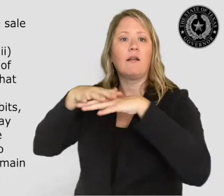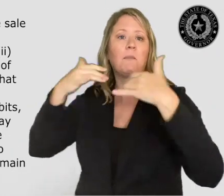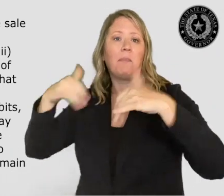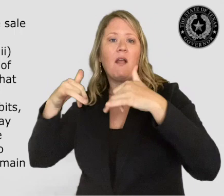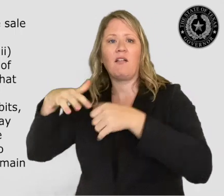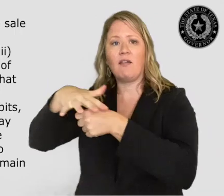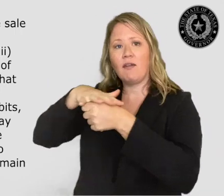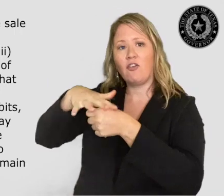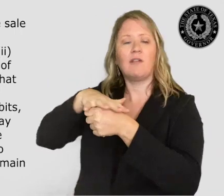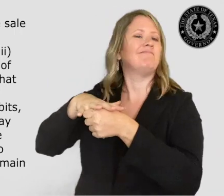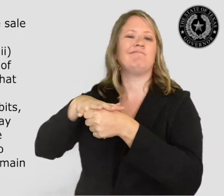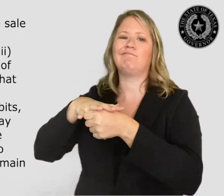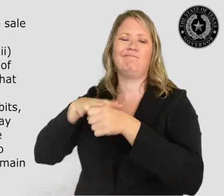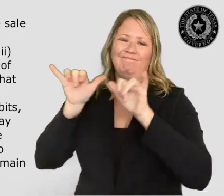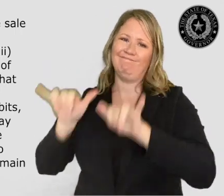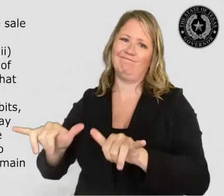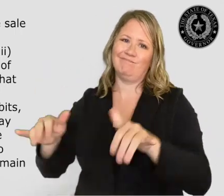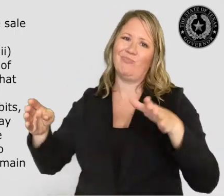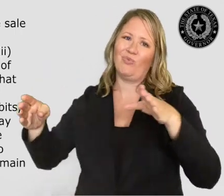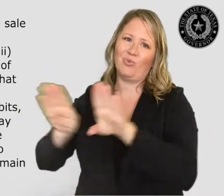closed.